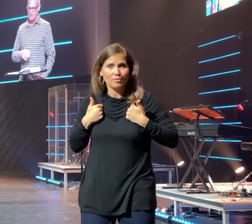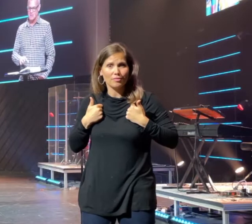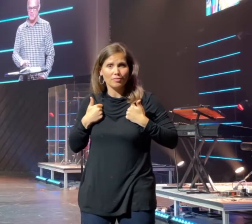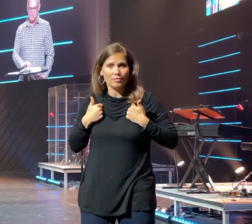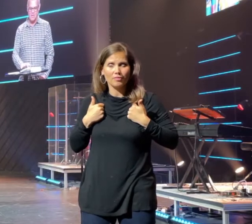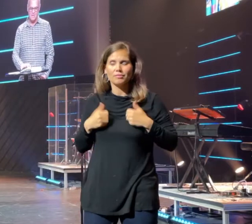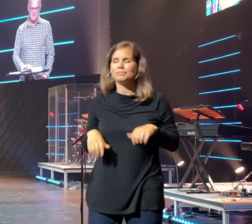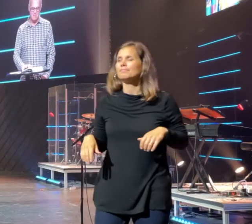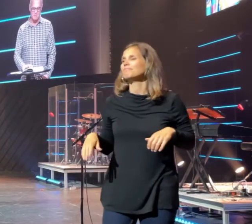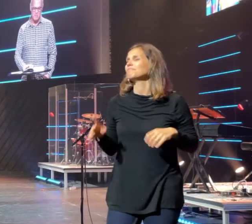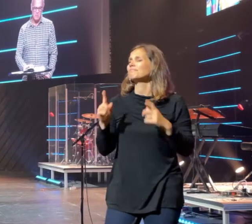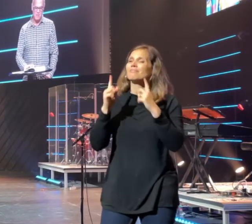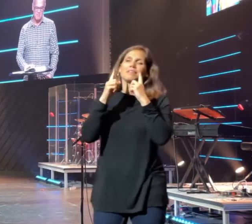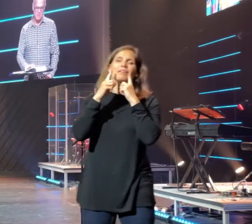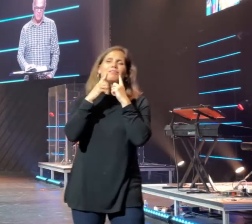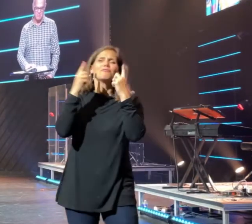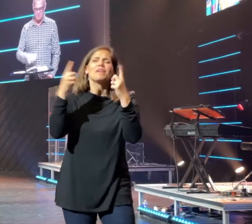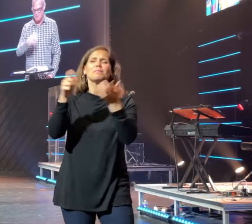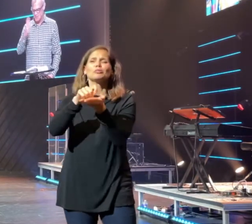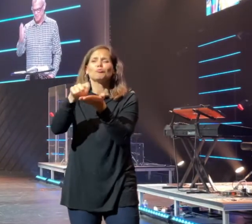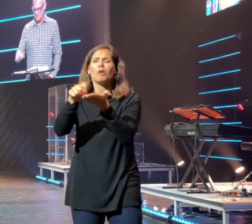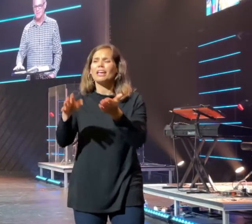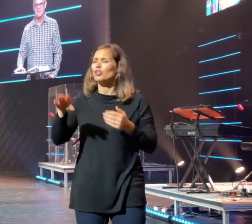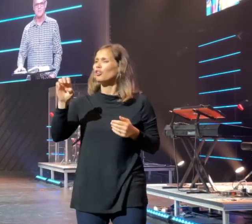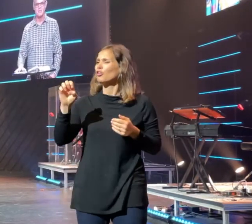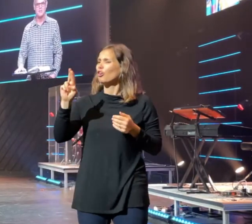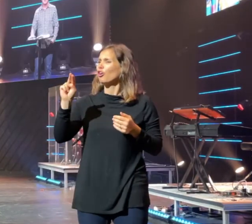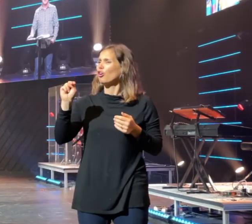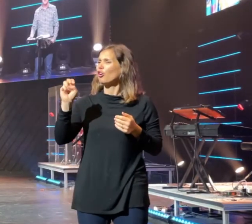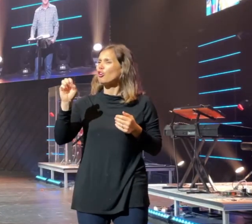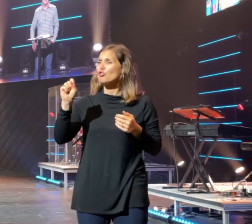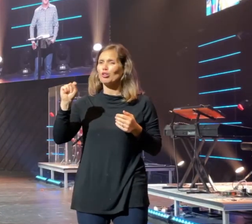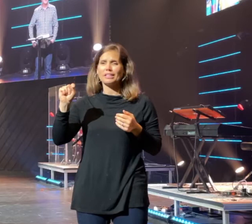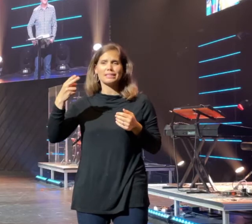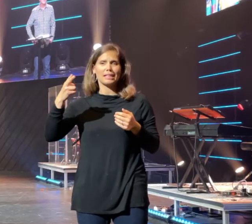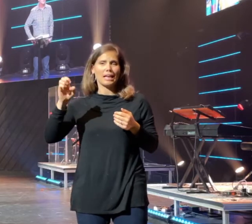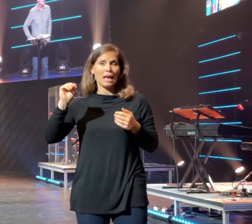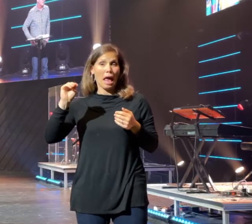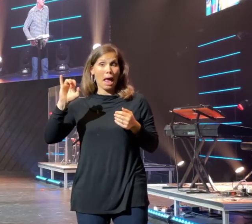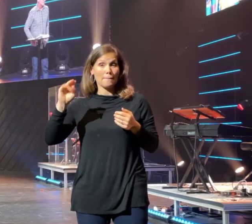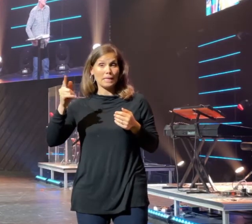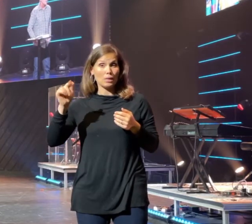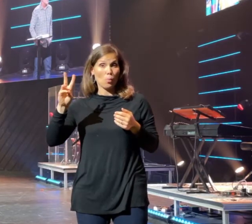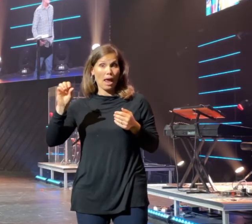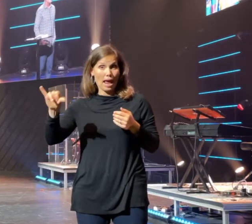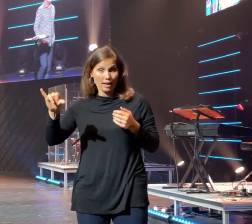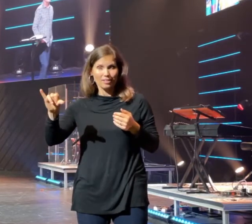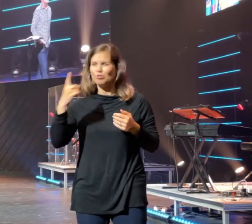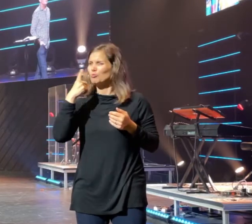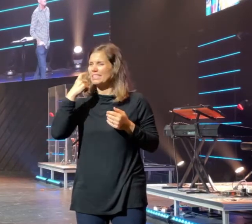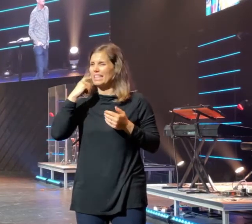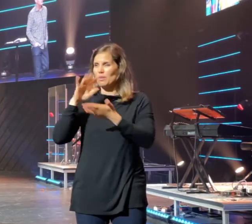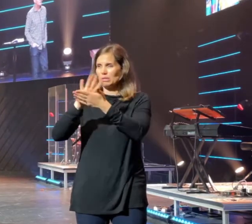Right? Ernest Hemingway, who's being, you know, celebrated, if you're watching this documentary lately, someone asked